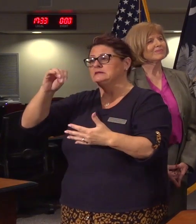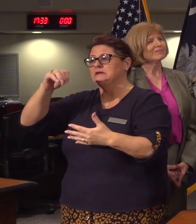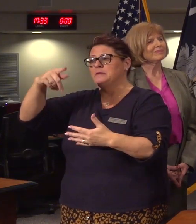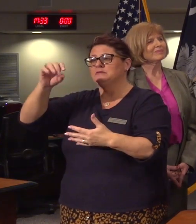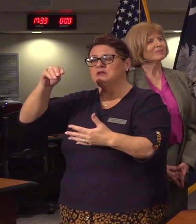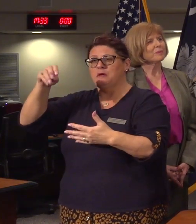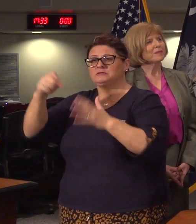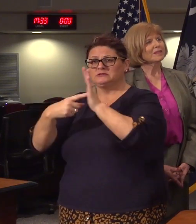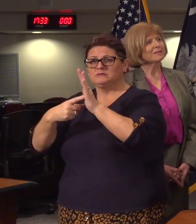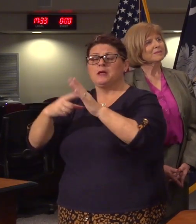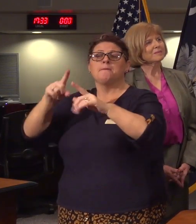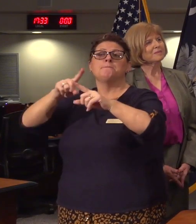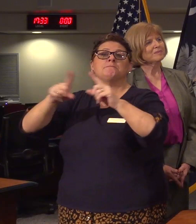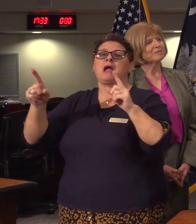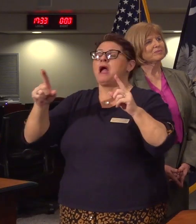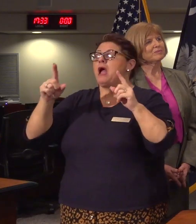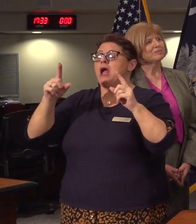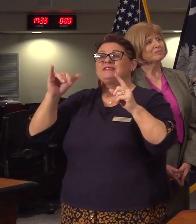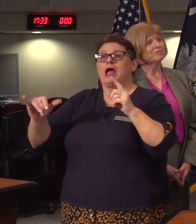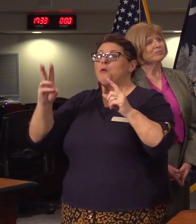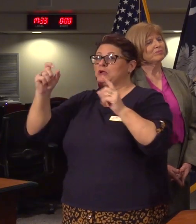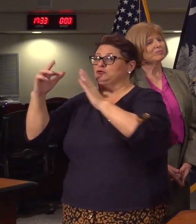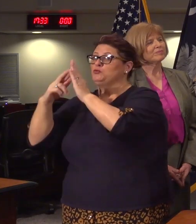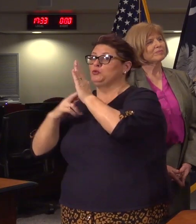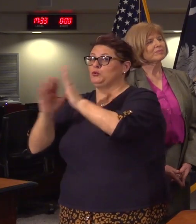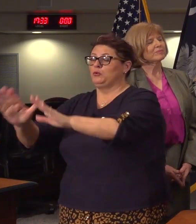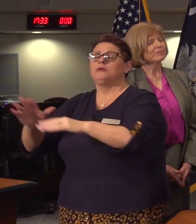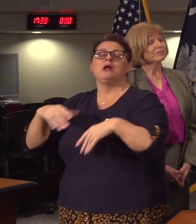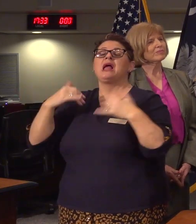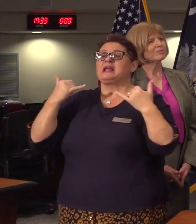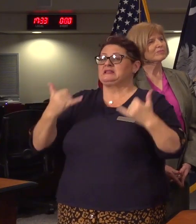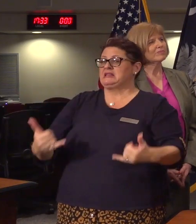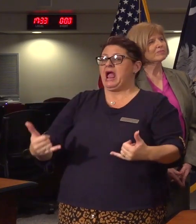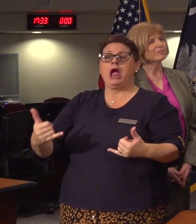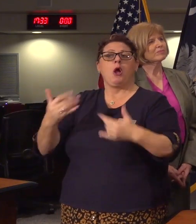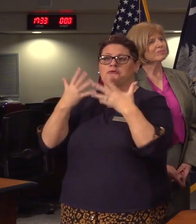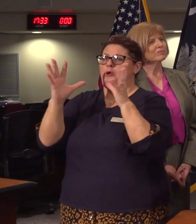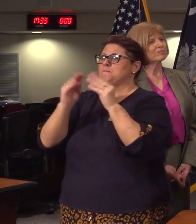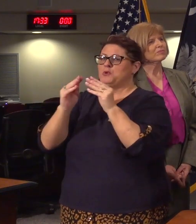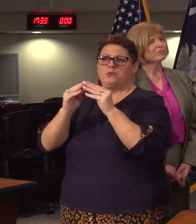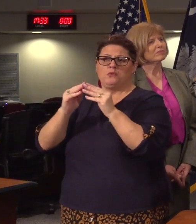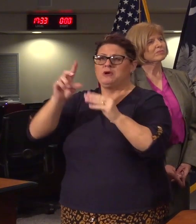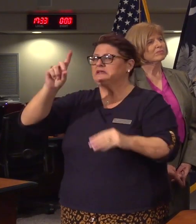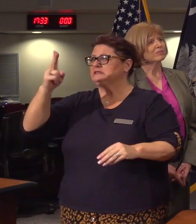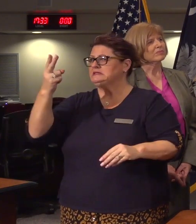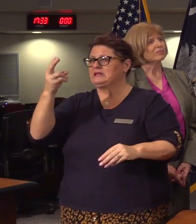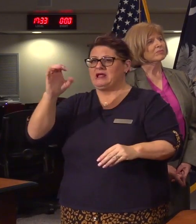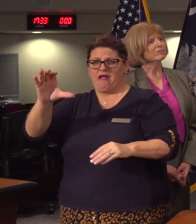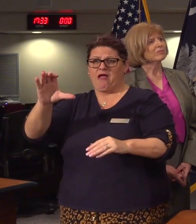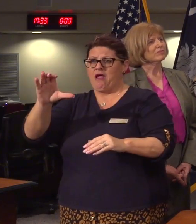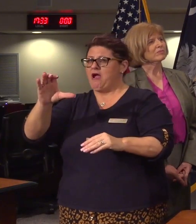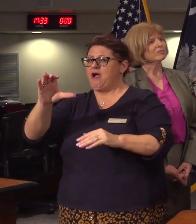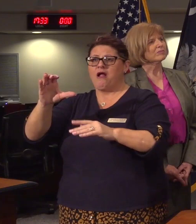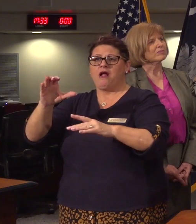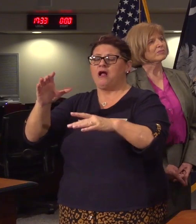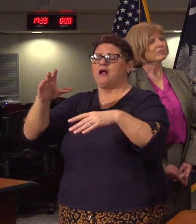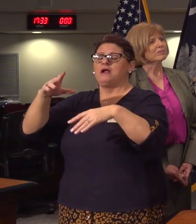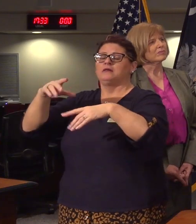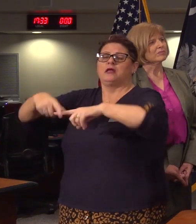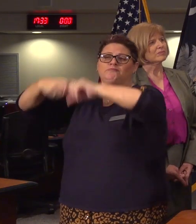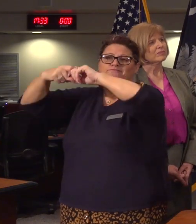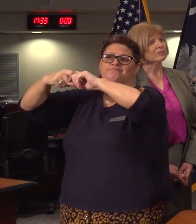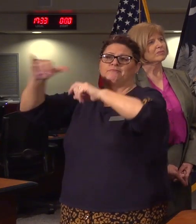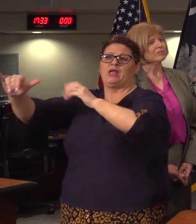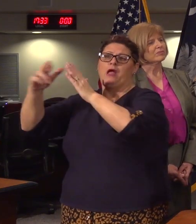time, DHEC will no longer have to approve testing. We'll leave it up to the discretion of individual healthcare providers to make a recommendation for who should